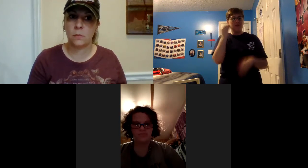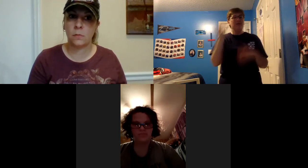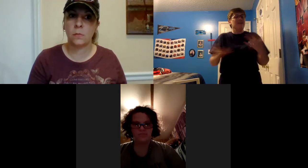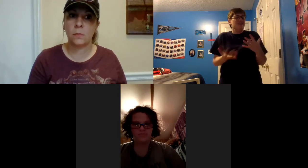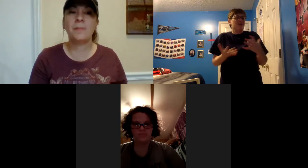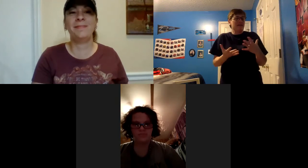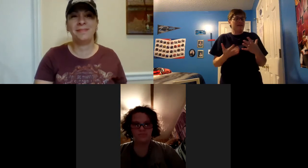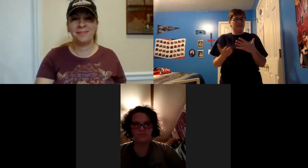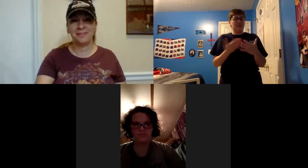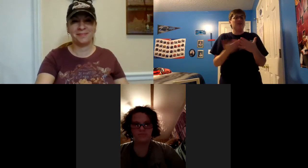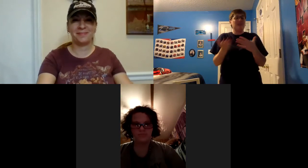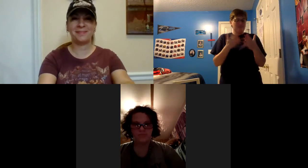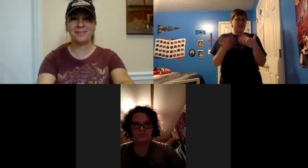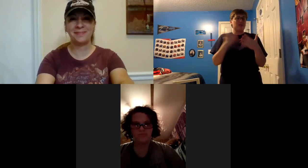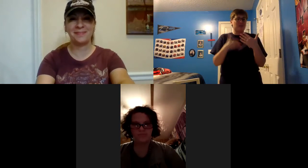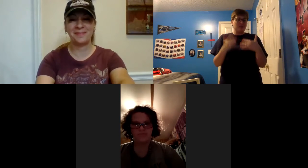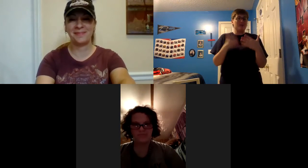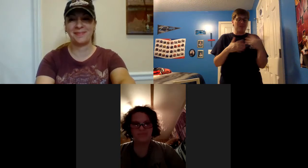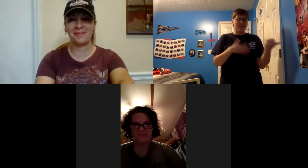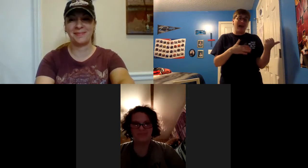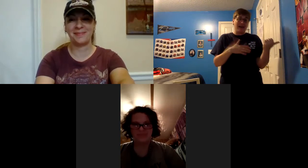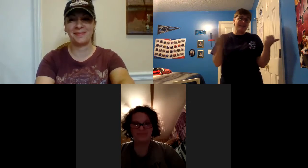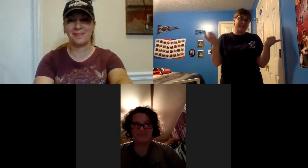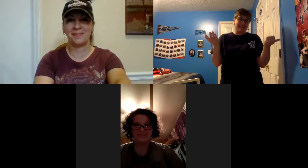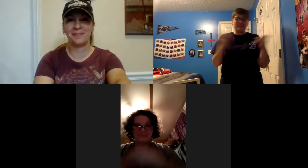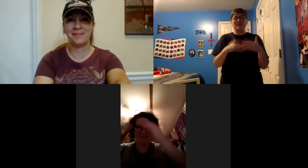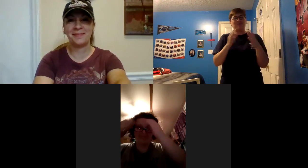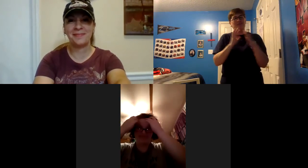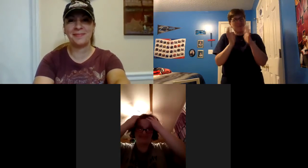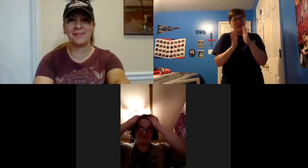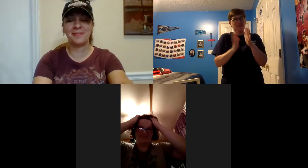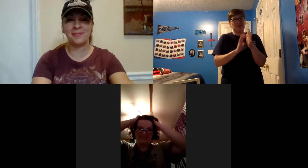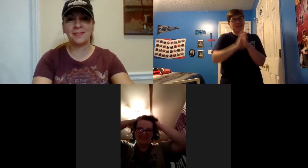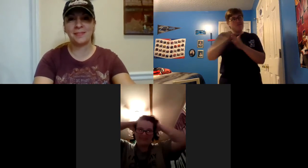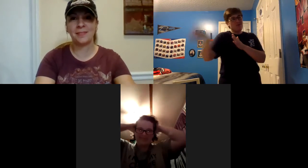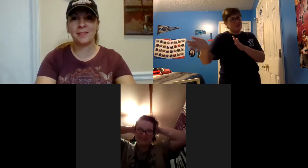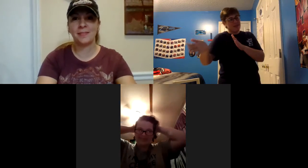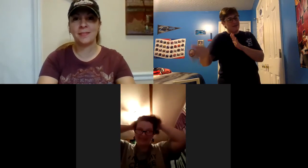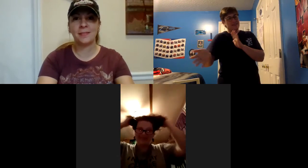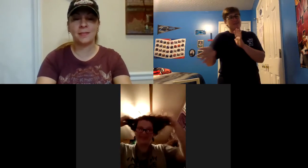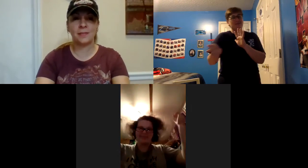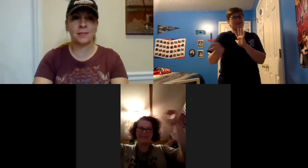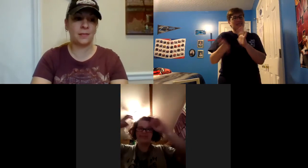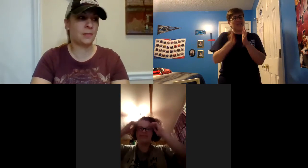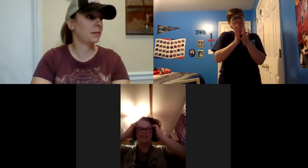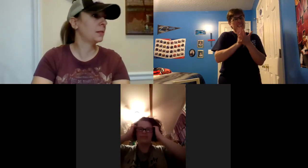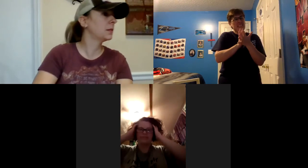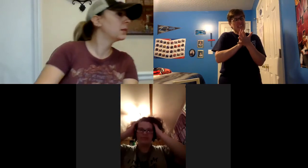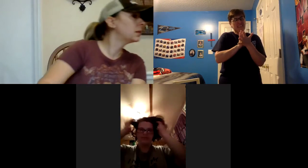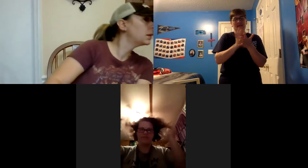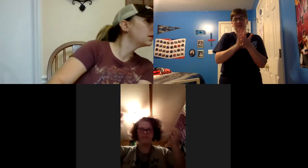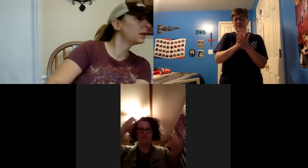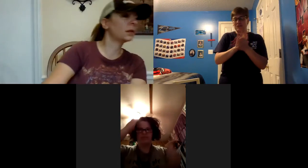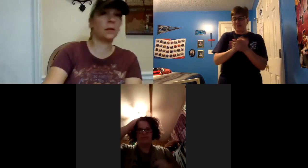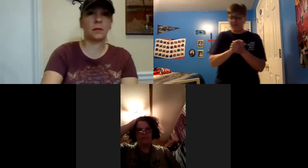home. You know what I mean? Because it could get misconstrued to be that instead. So sometimes you can leave the words out, and sometimes it's like,